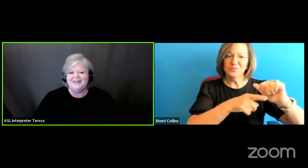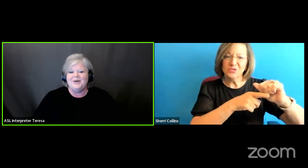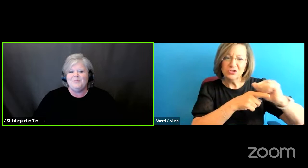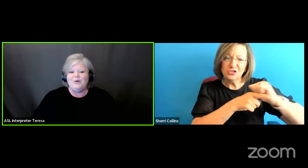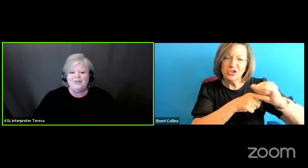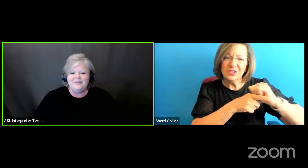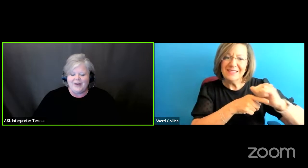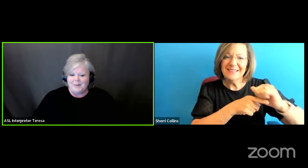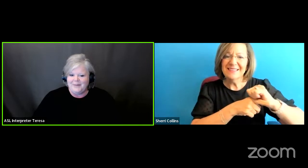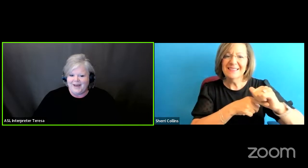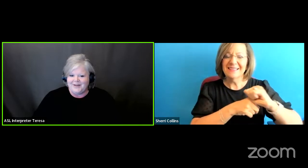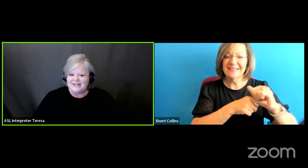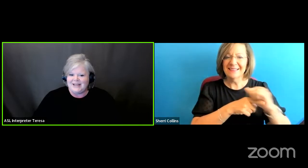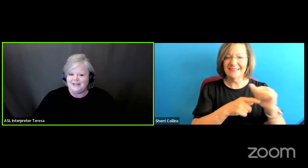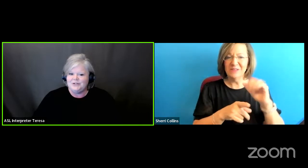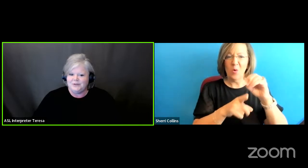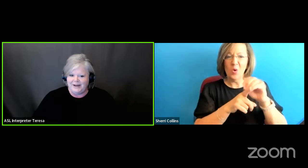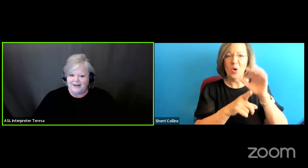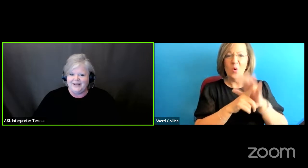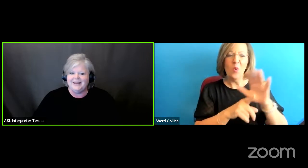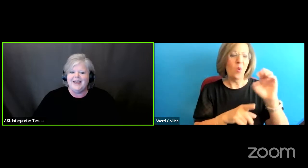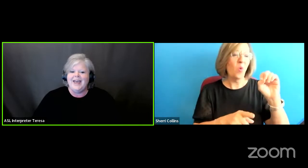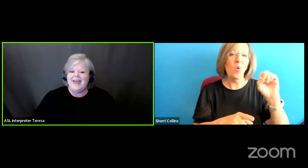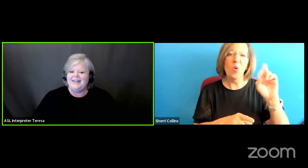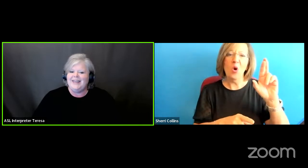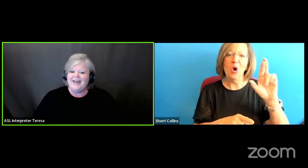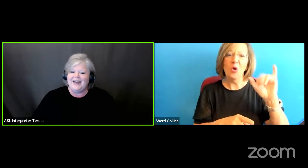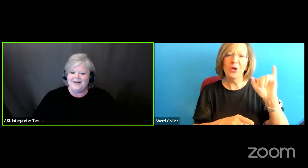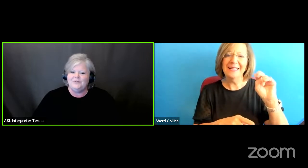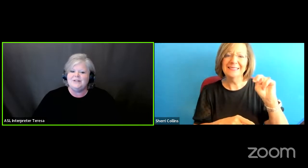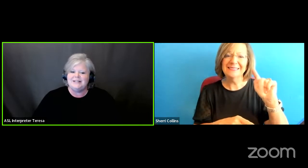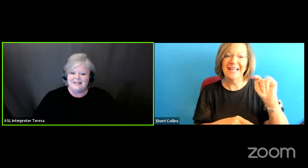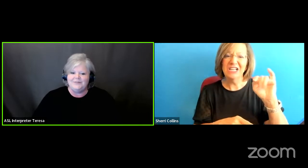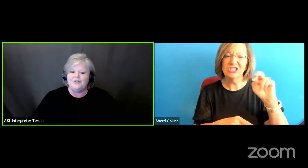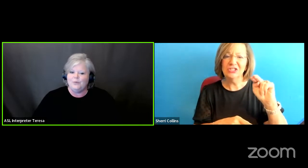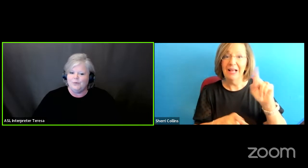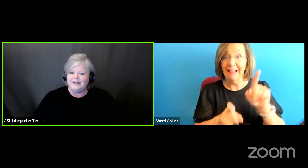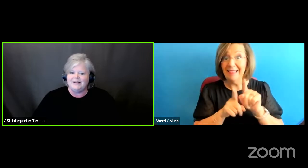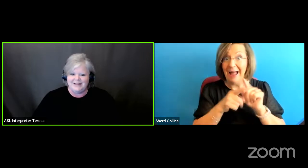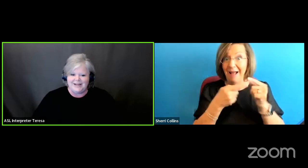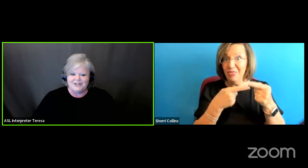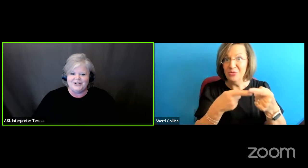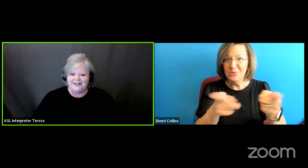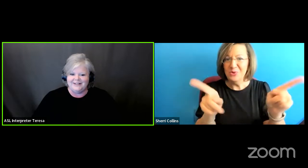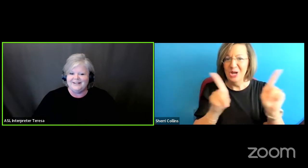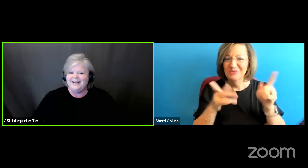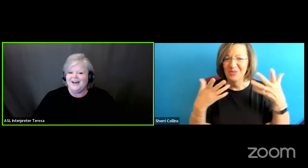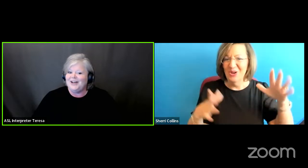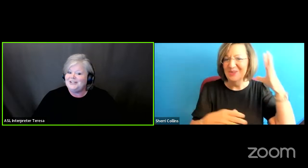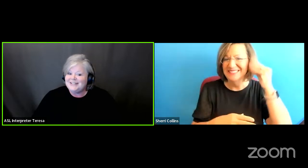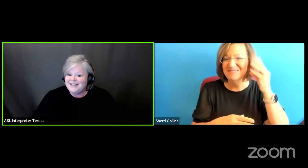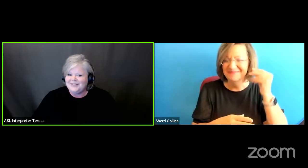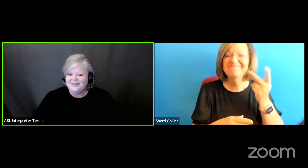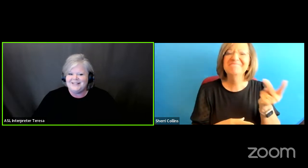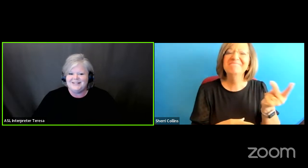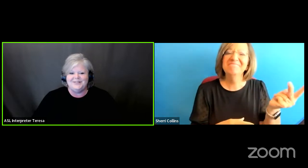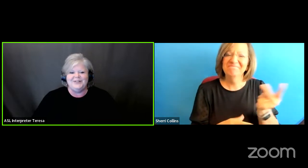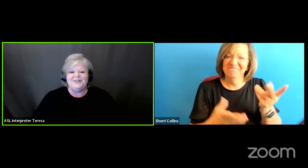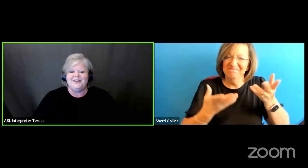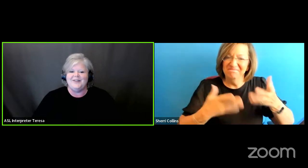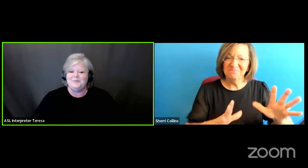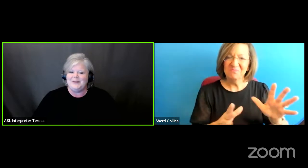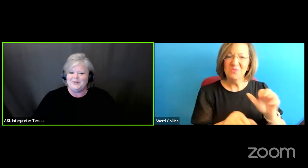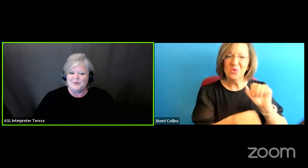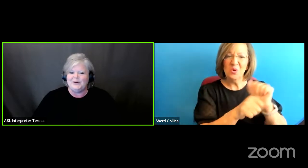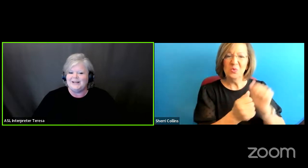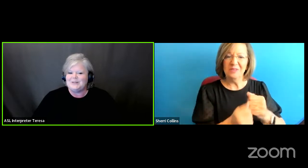us. Both of them have taken training and they have received the orientation, just like the rest of